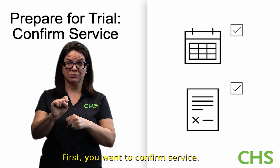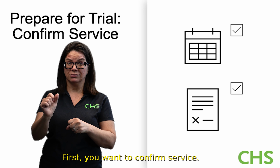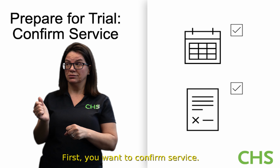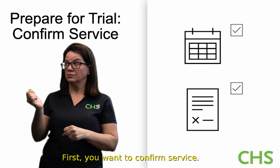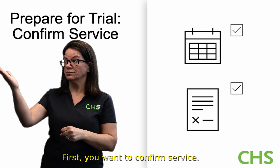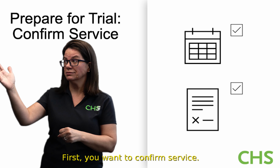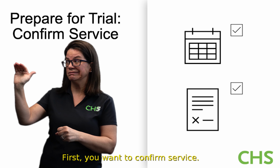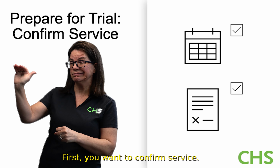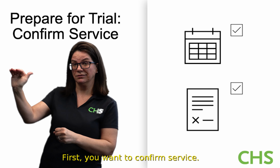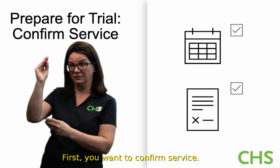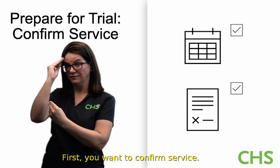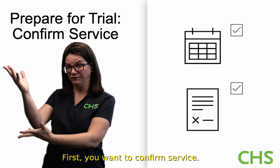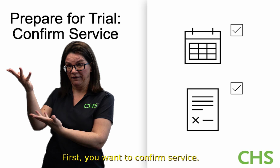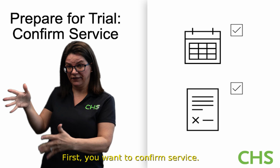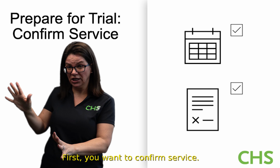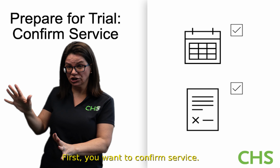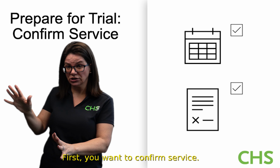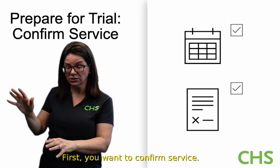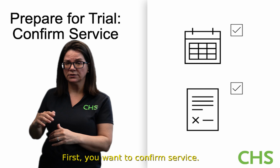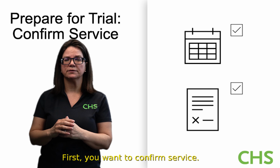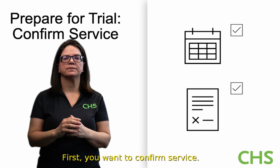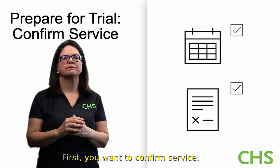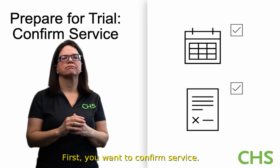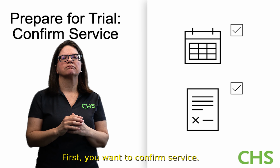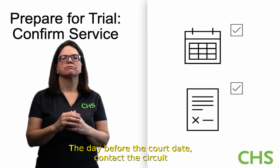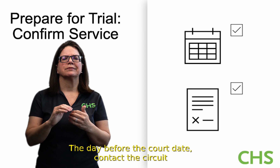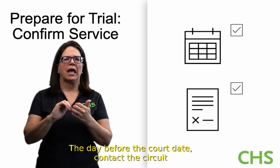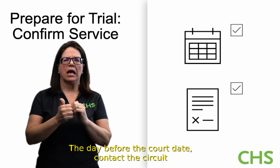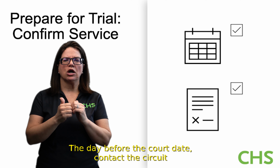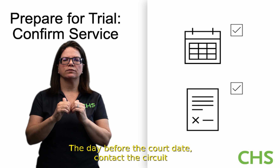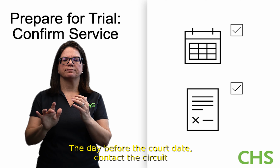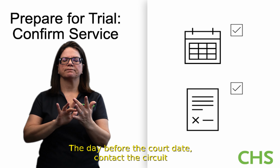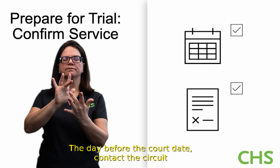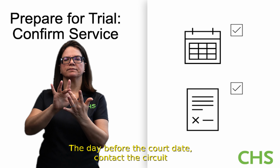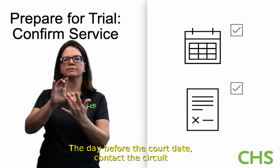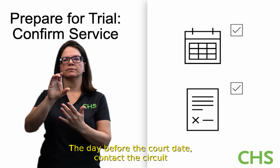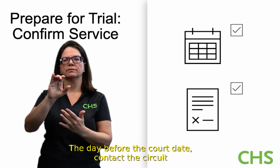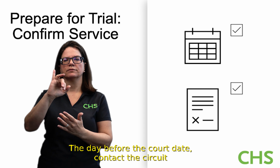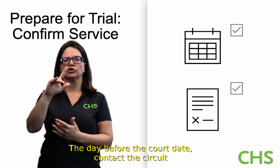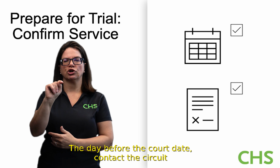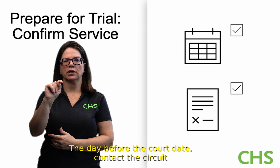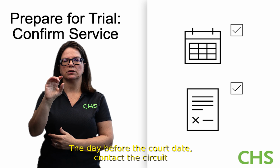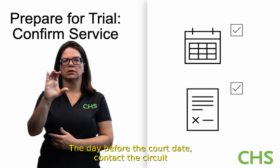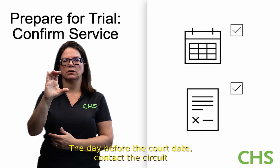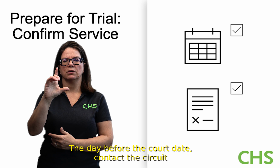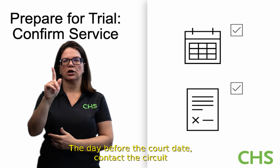First, you want to confirm service. The day before the court date, contact the circuit